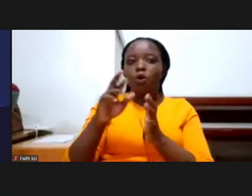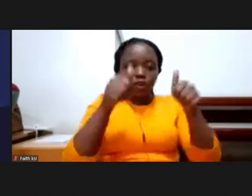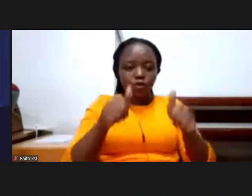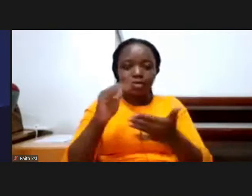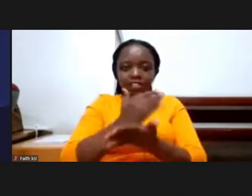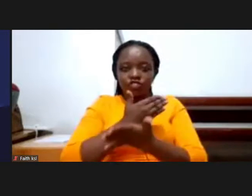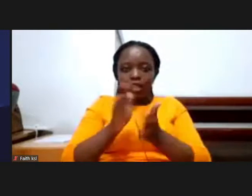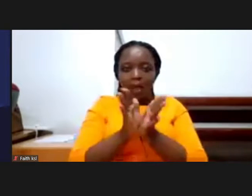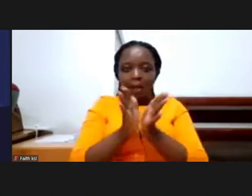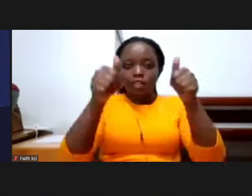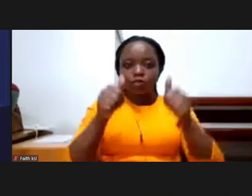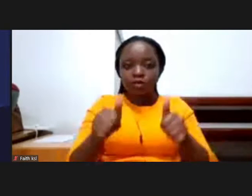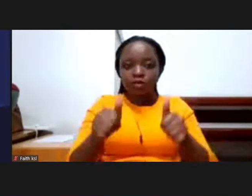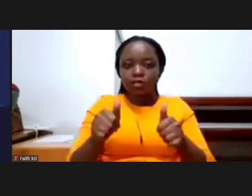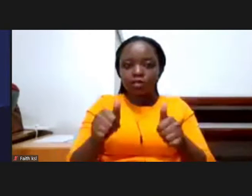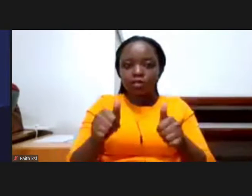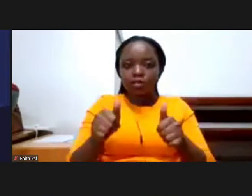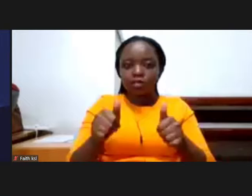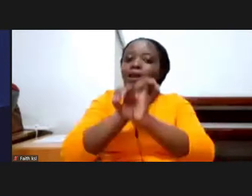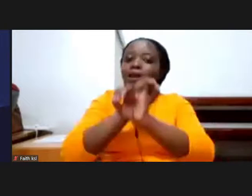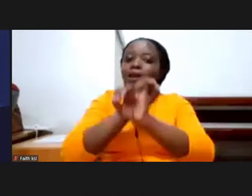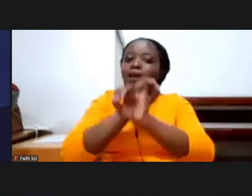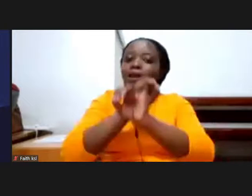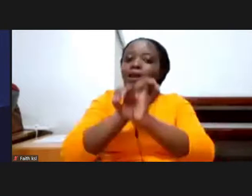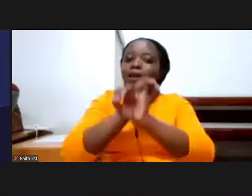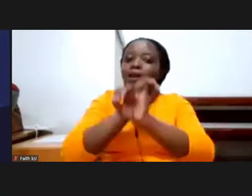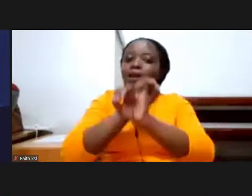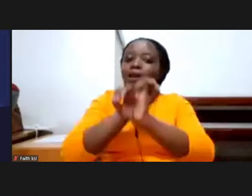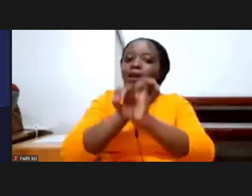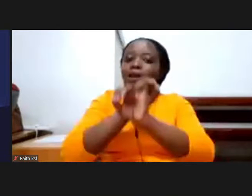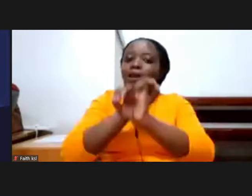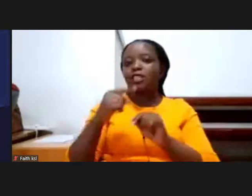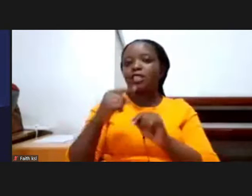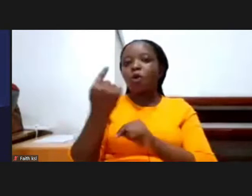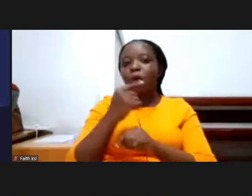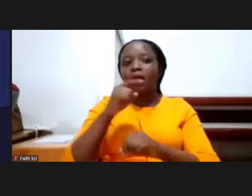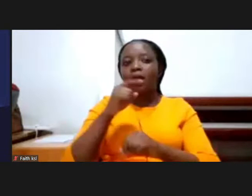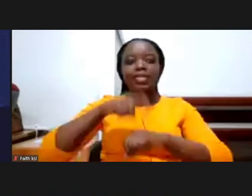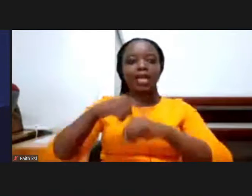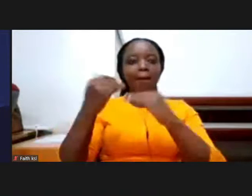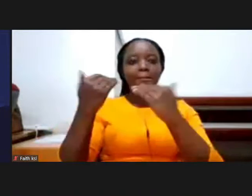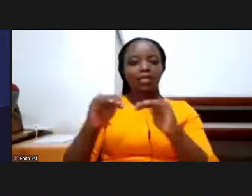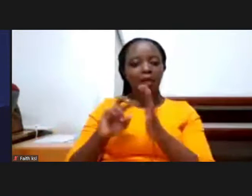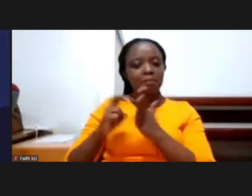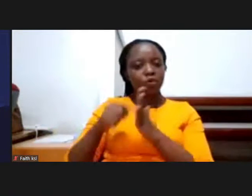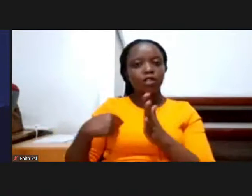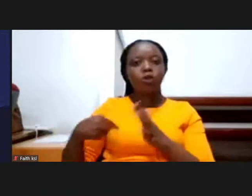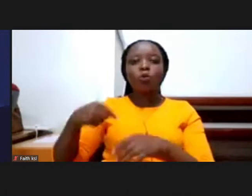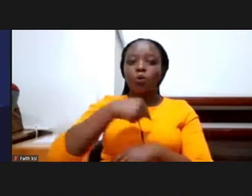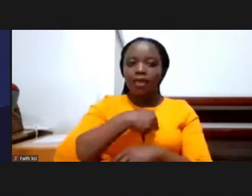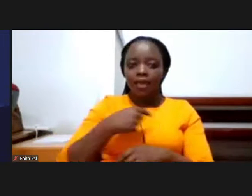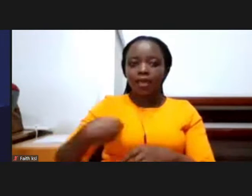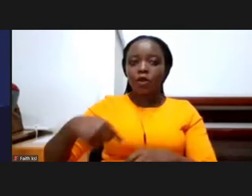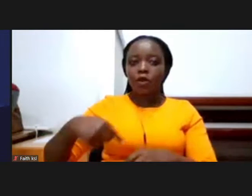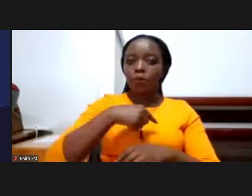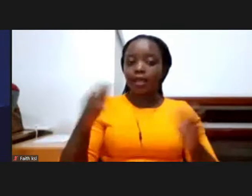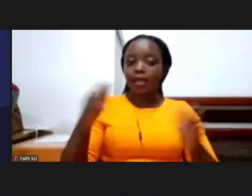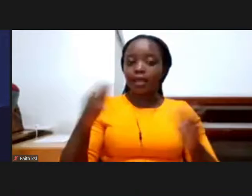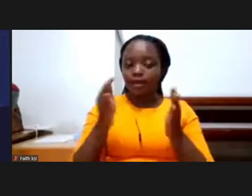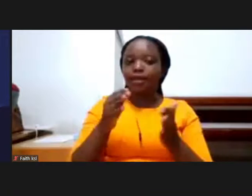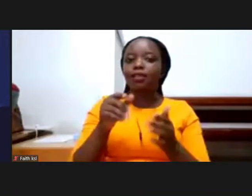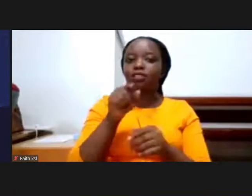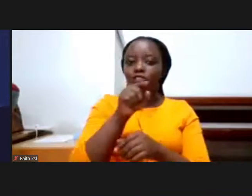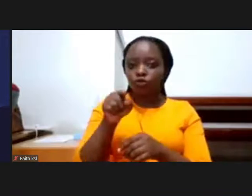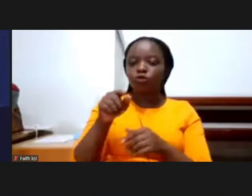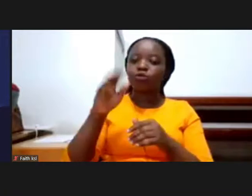that we mean we encourage the taxpayers to onboard gradually. However, all the invoices